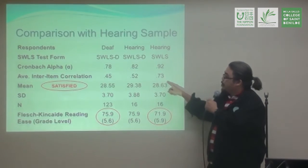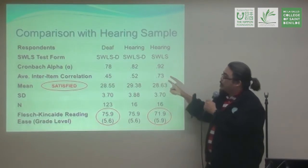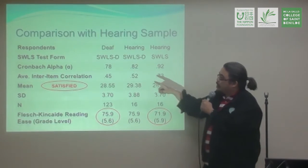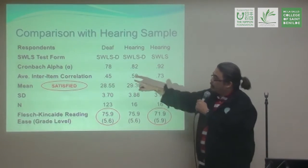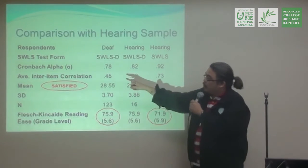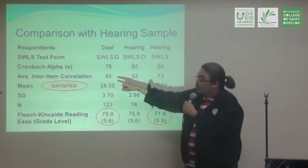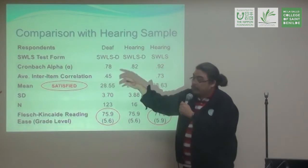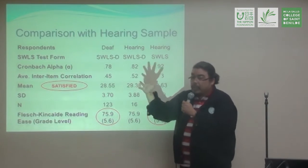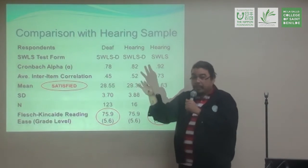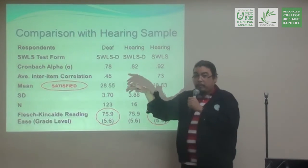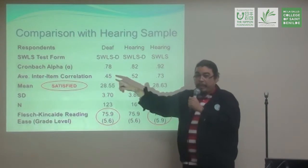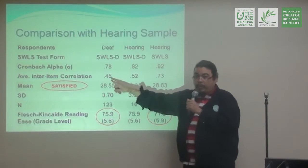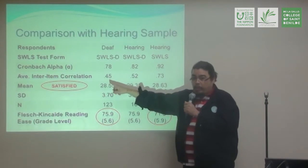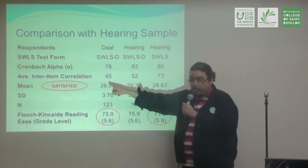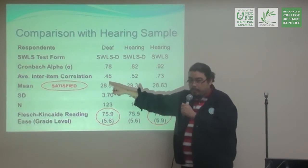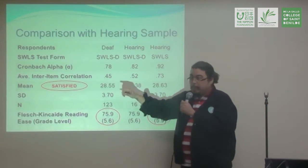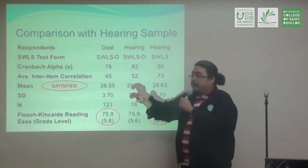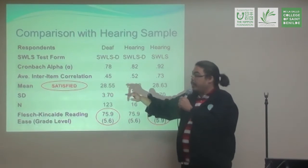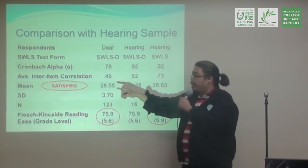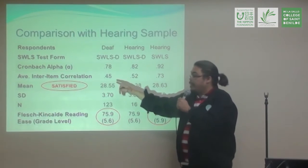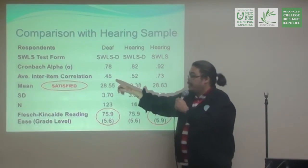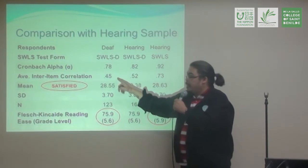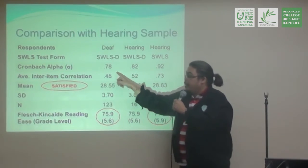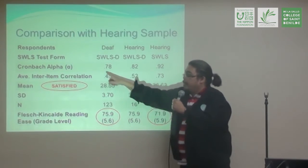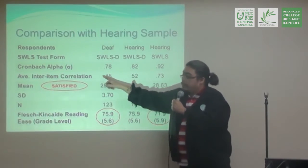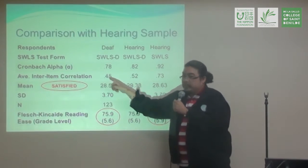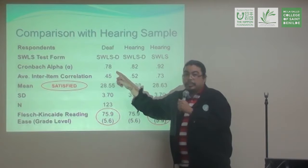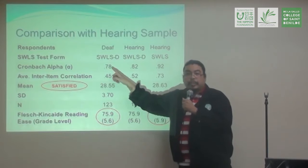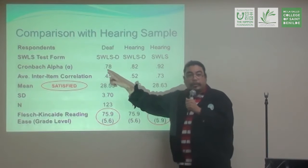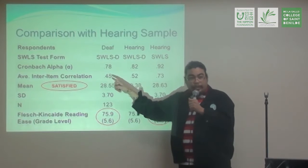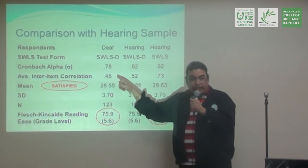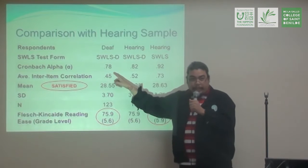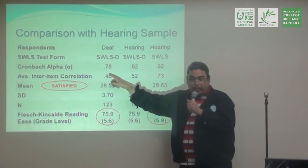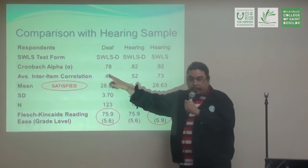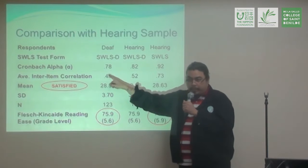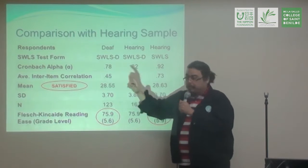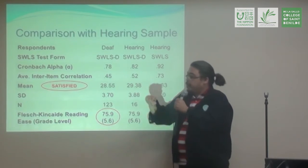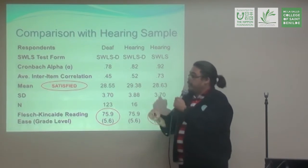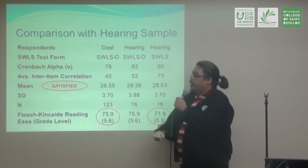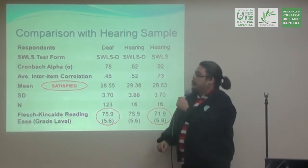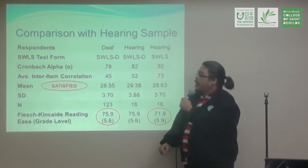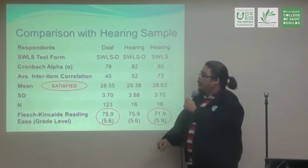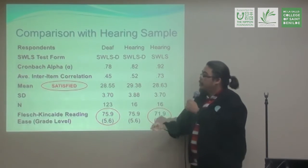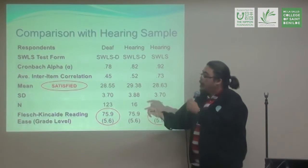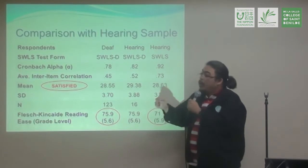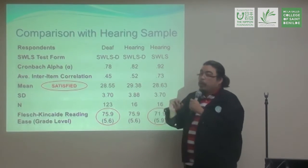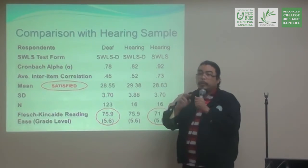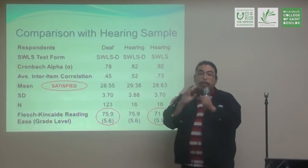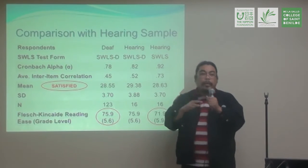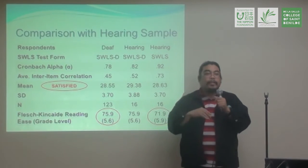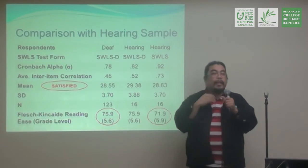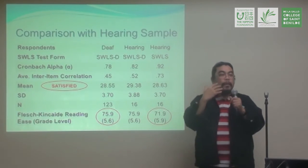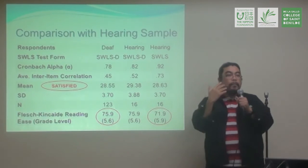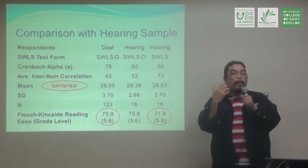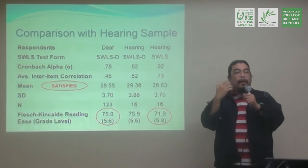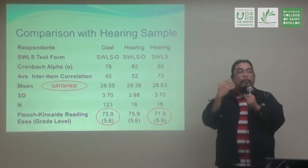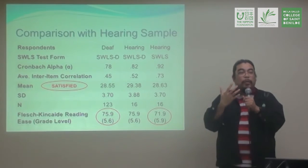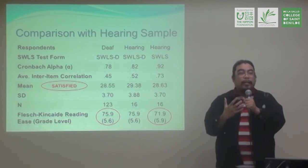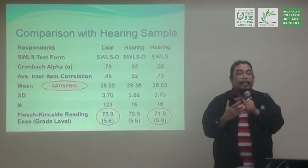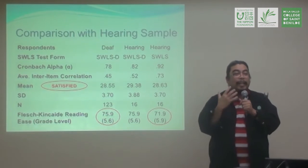correlation, well, it's kind of below, but again, this is a good indicator. Okay. Now, when we look at